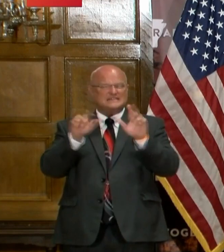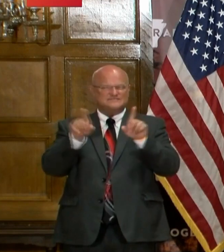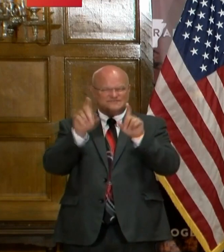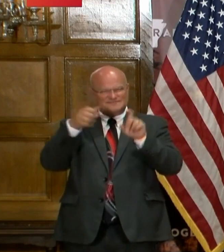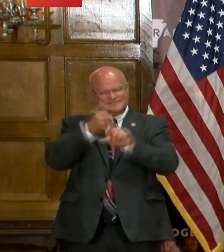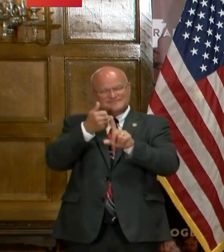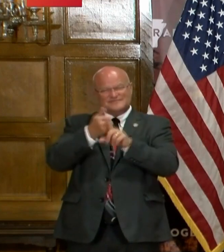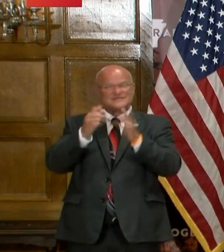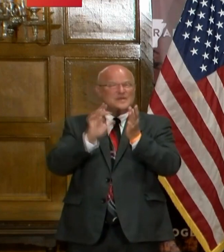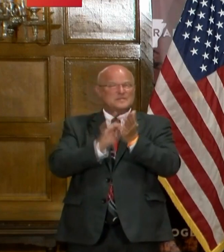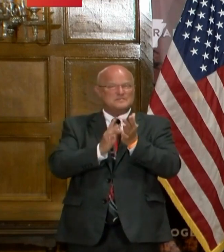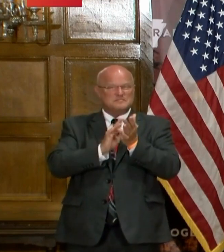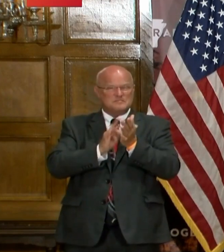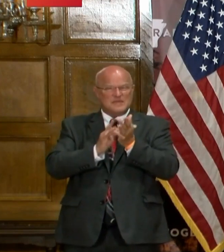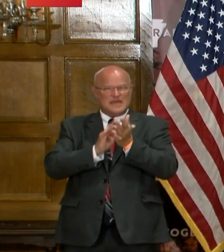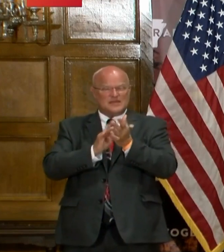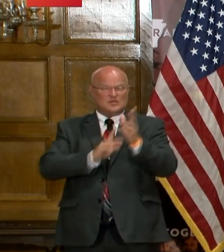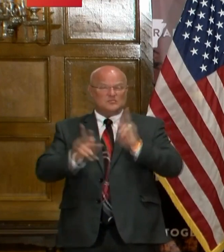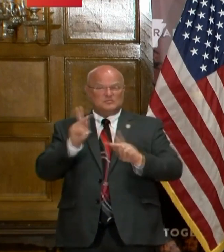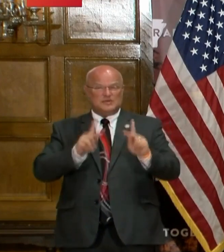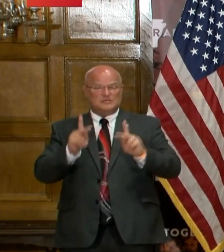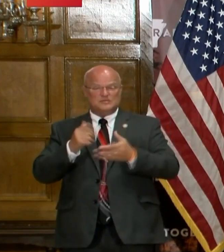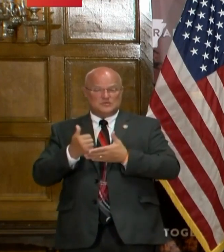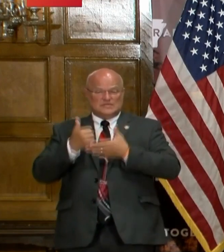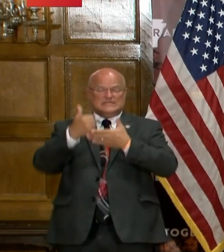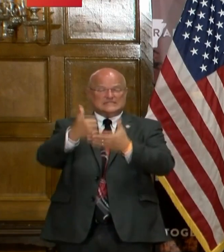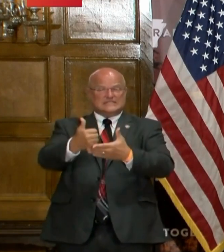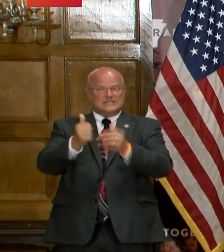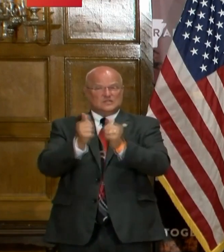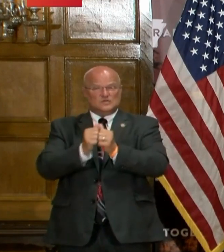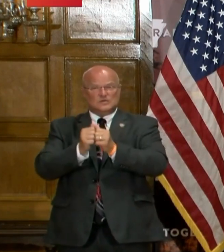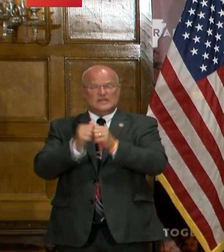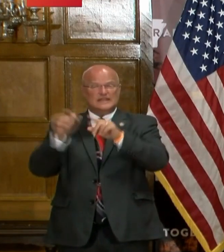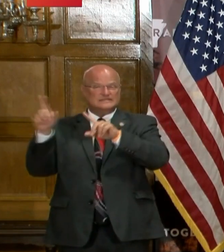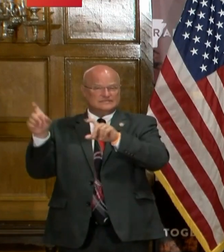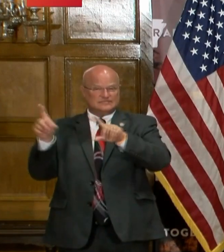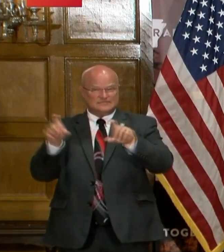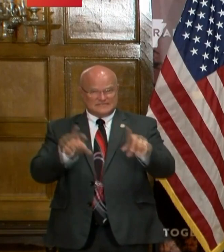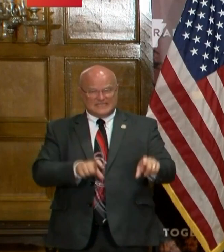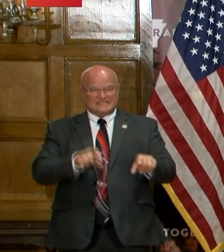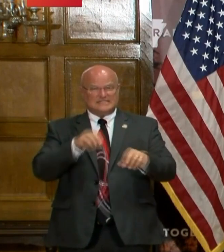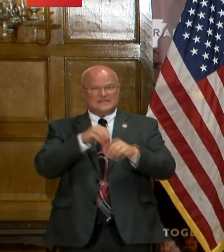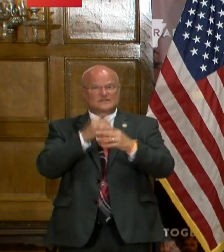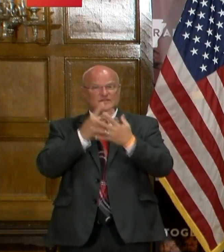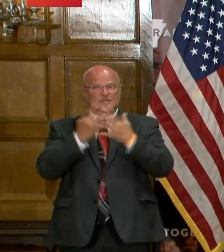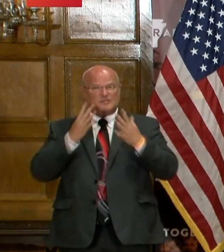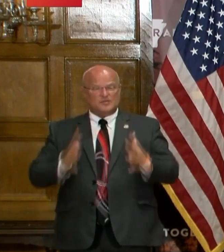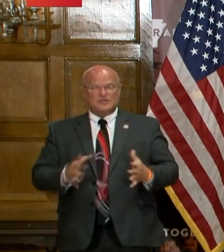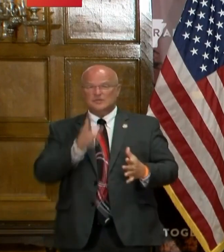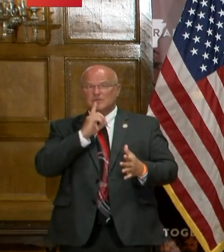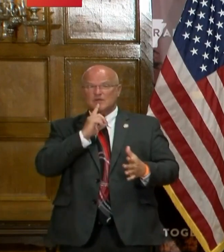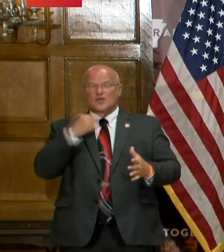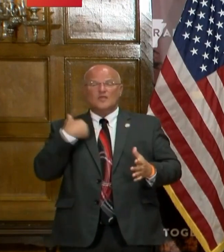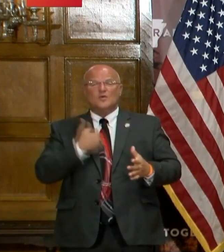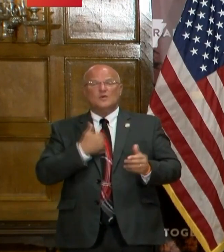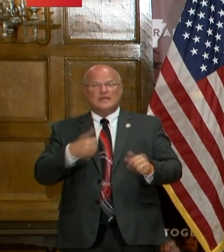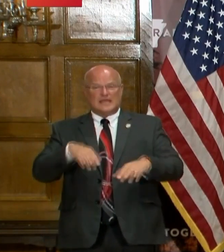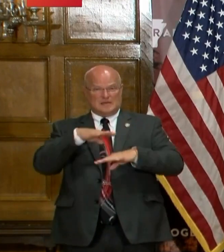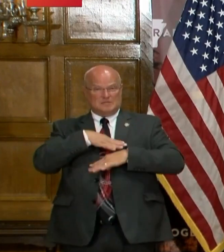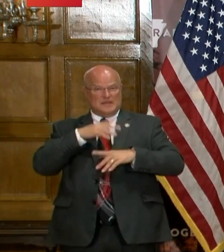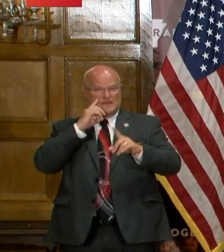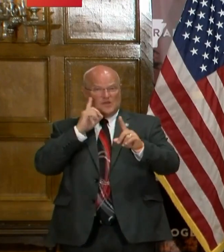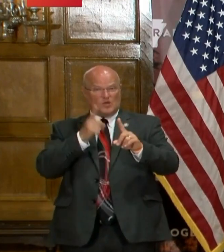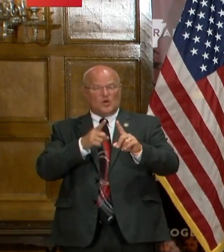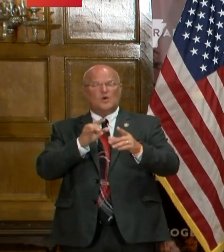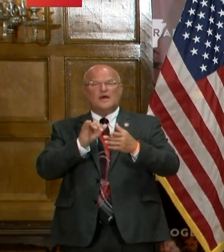clinicians, to assist in the taking of the samples from the inmates to make sure we can meet this goal. That was a request